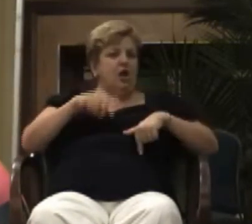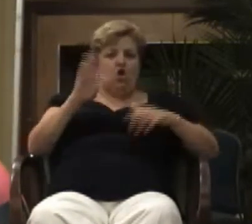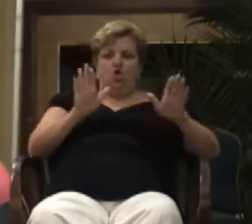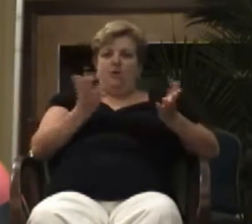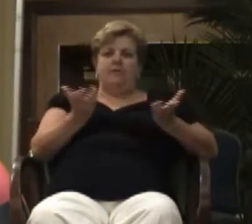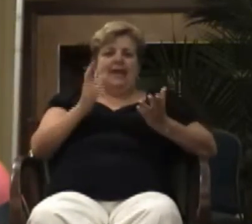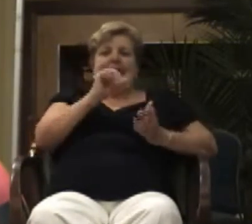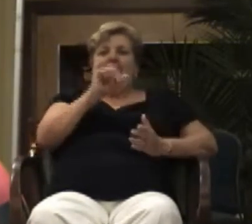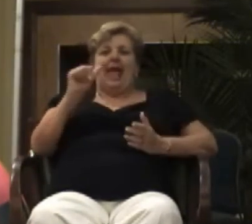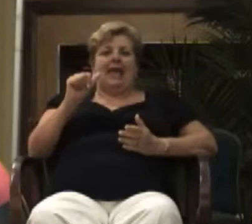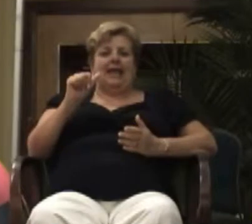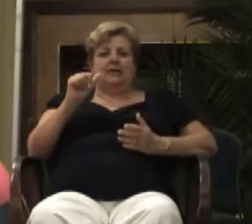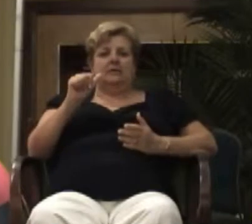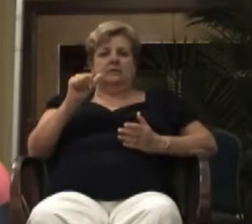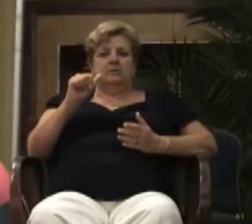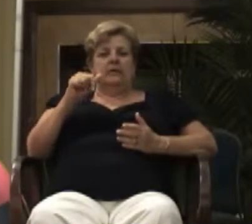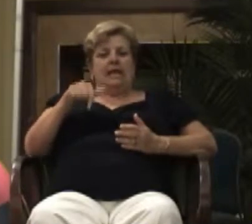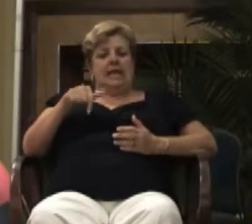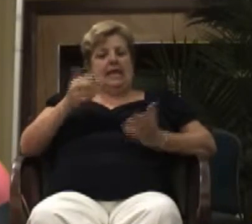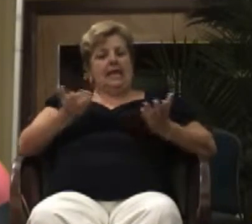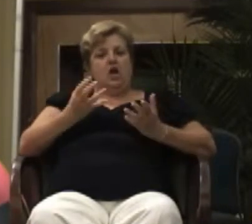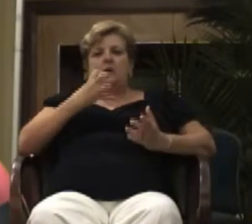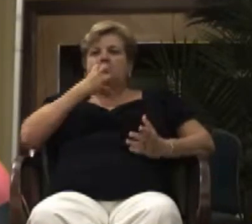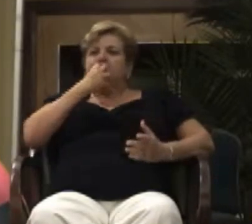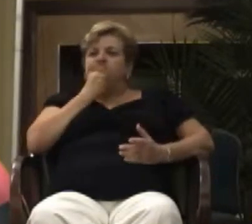This is sanctified ground." And